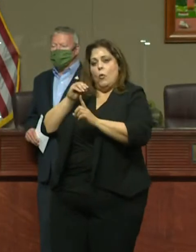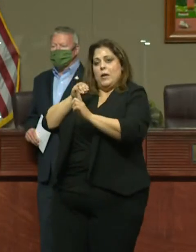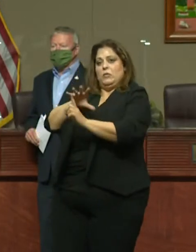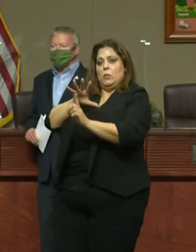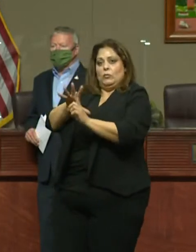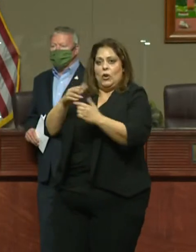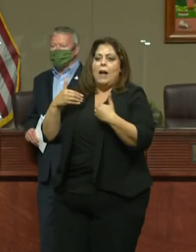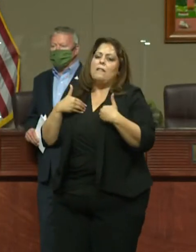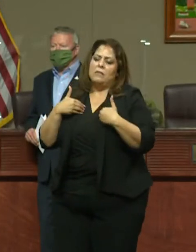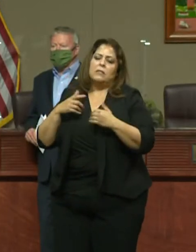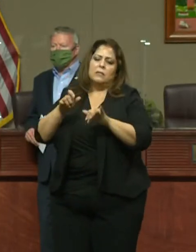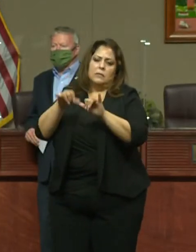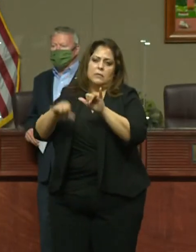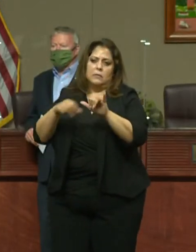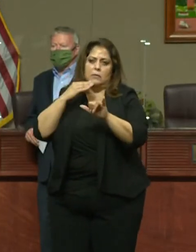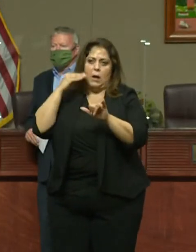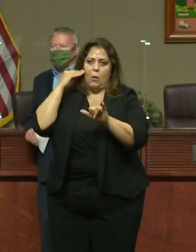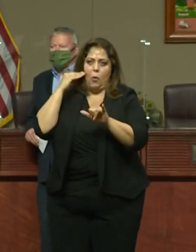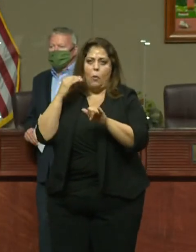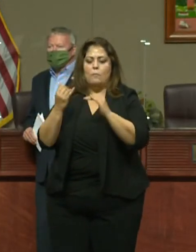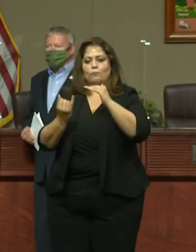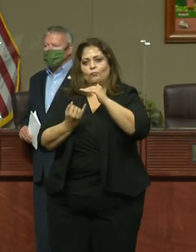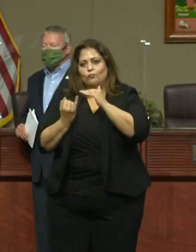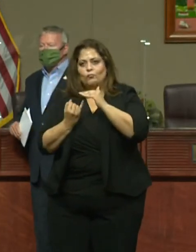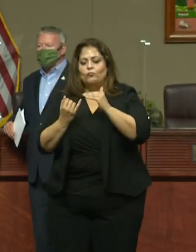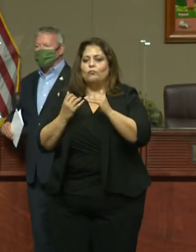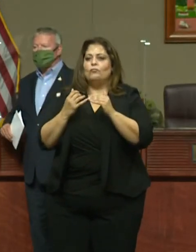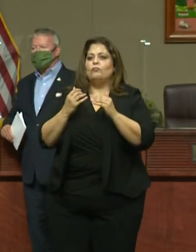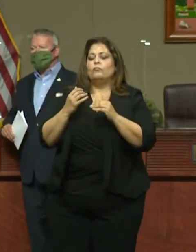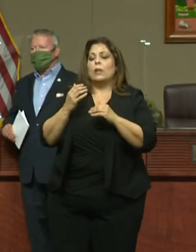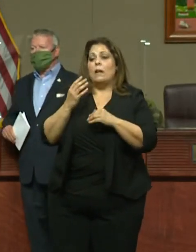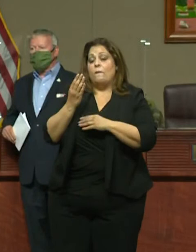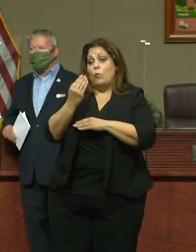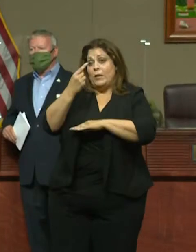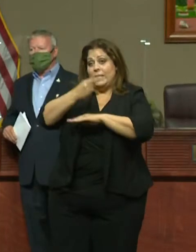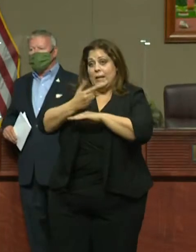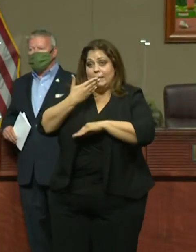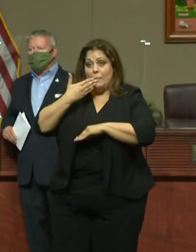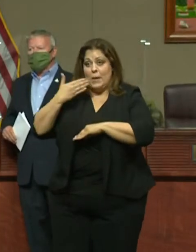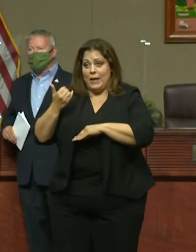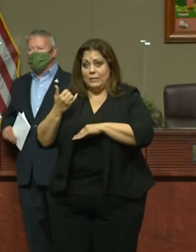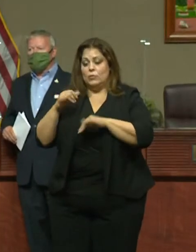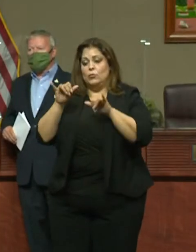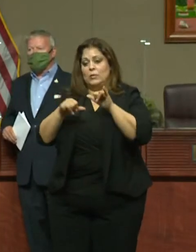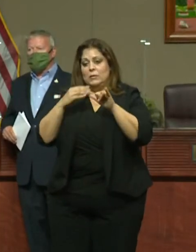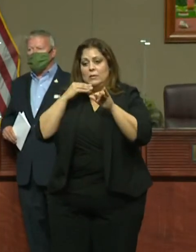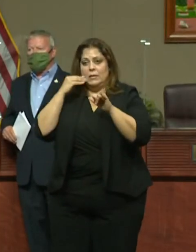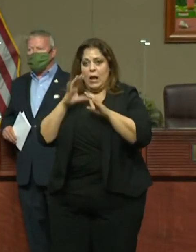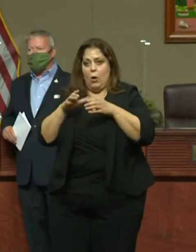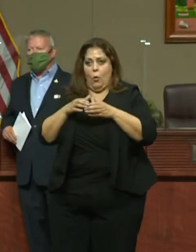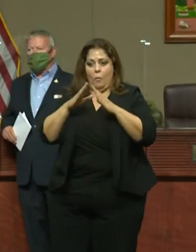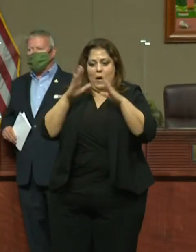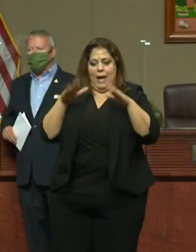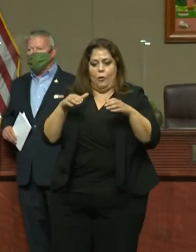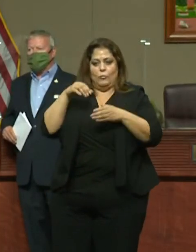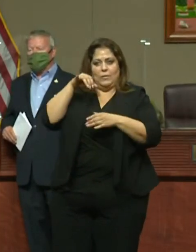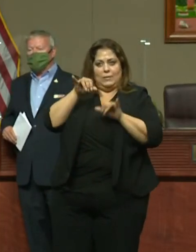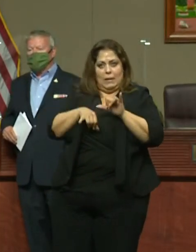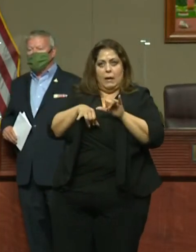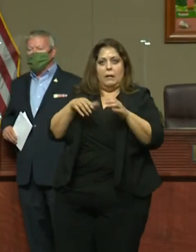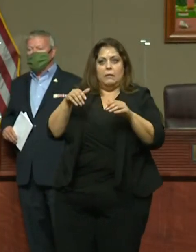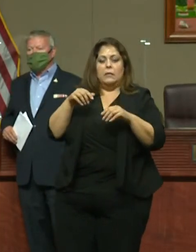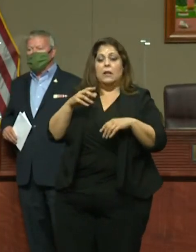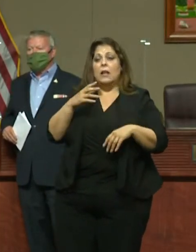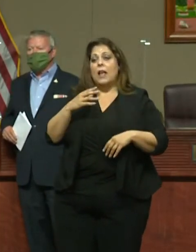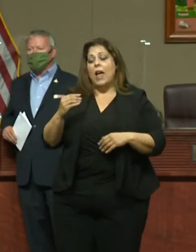14 days is best if there are some options, and most people take the 10-day option, which is with no